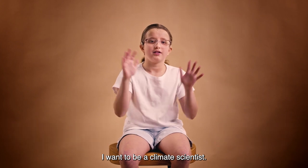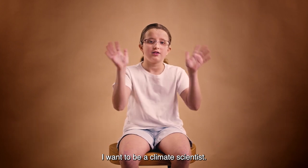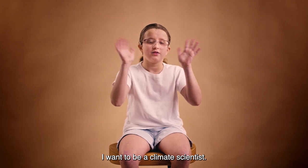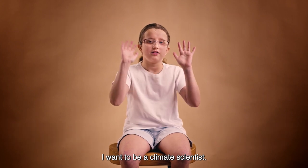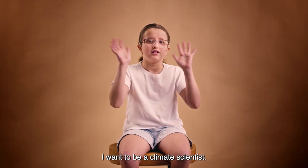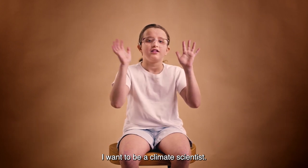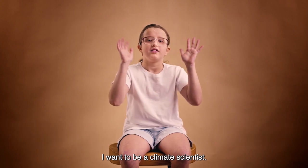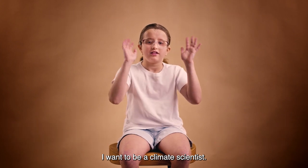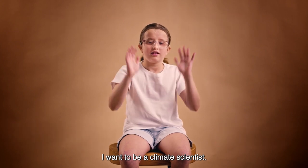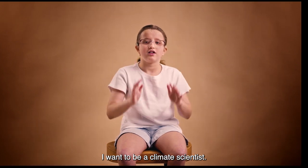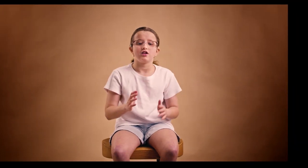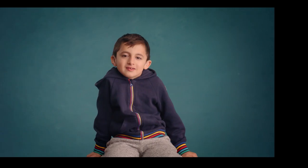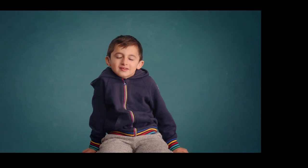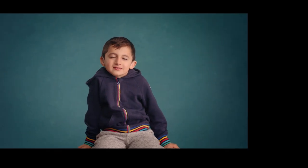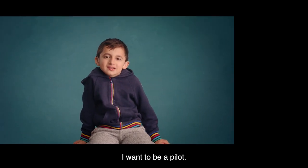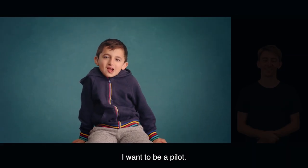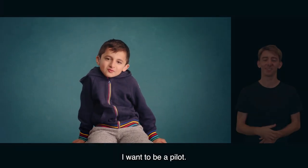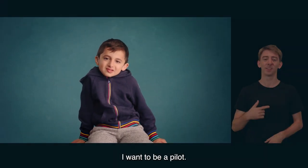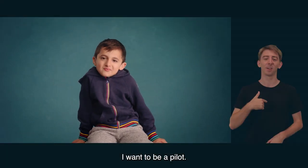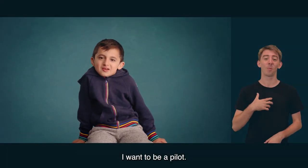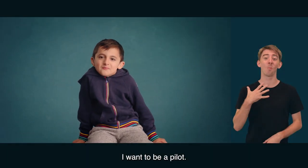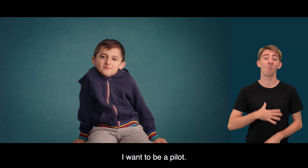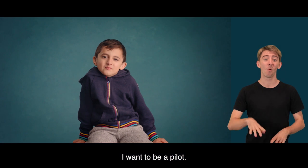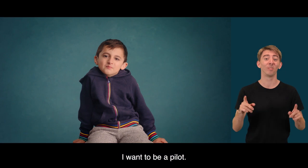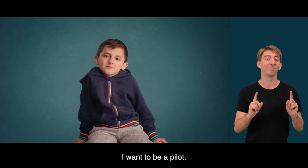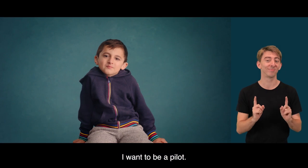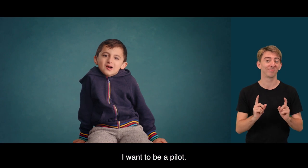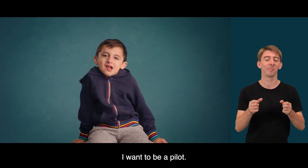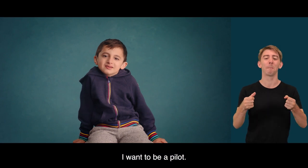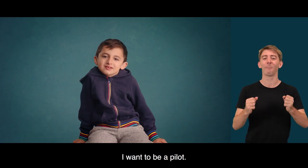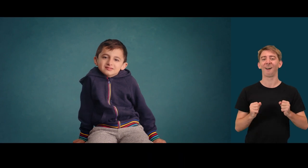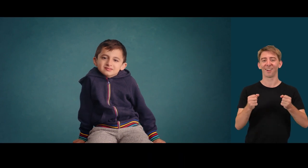climate scientist. I want to be a pilot.